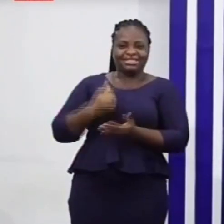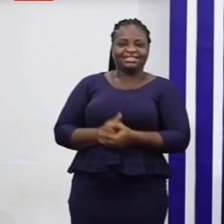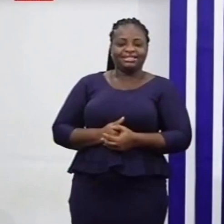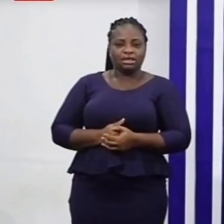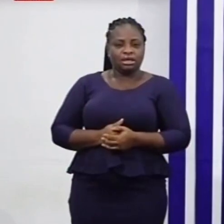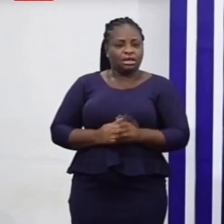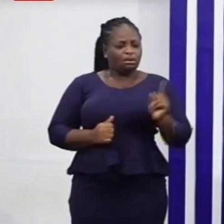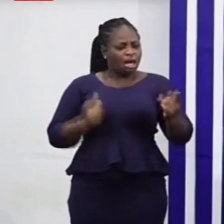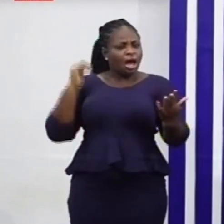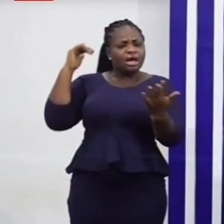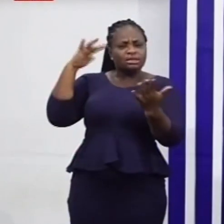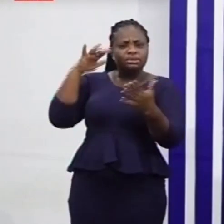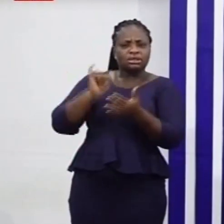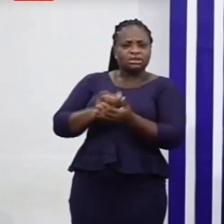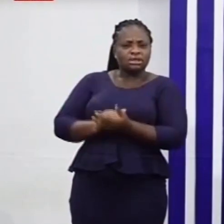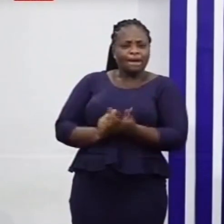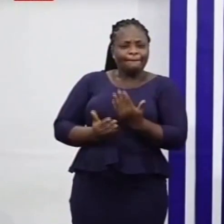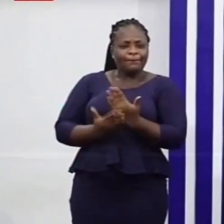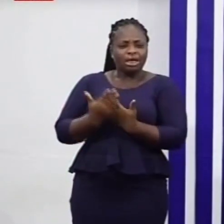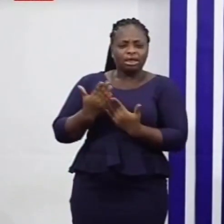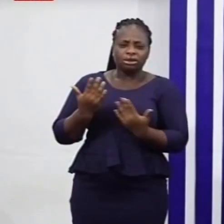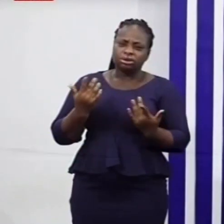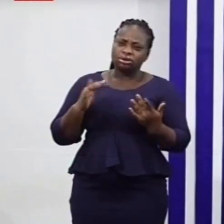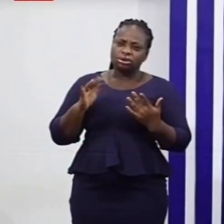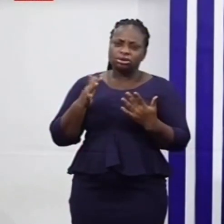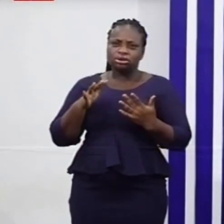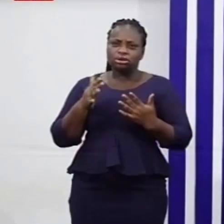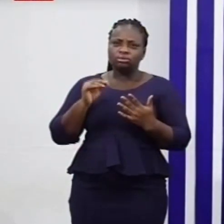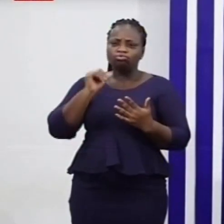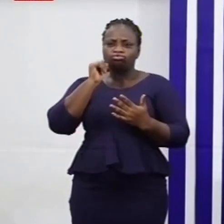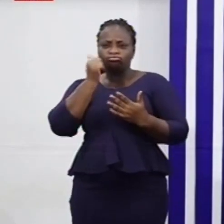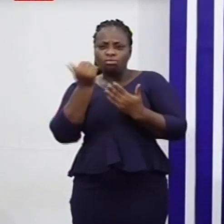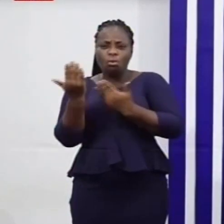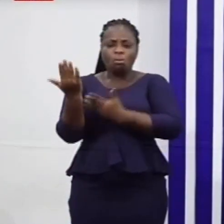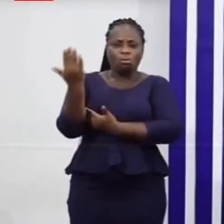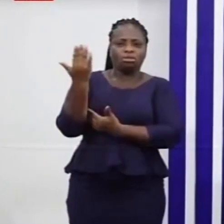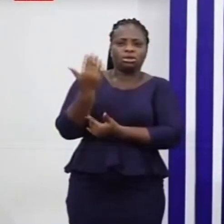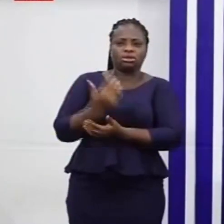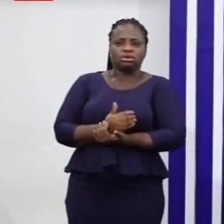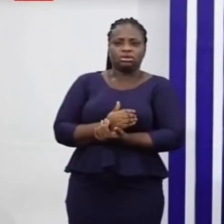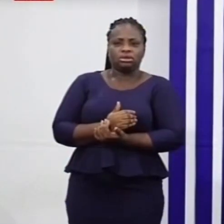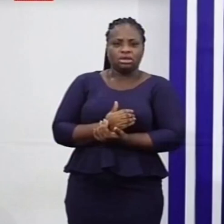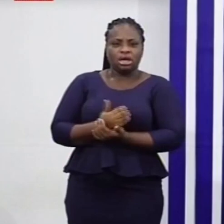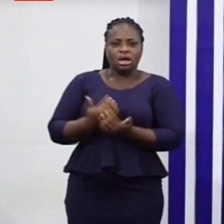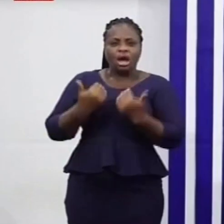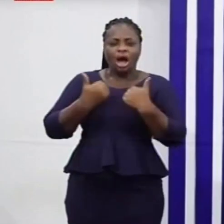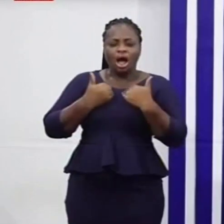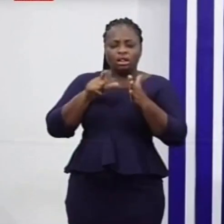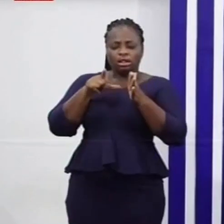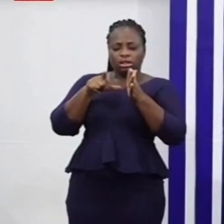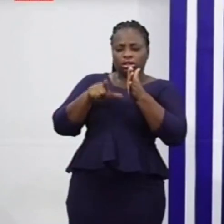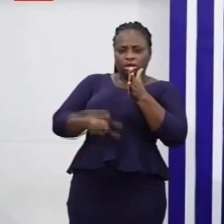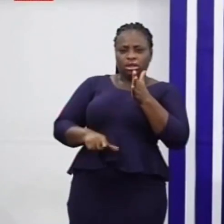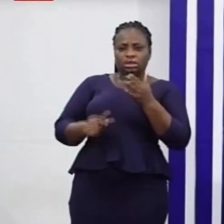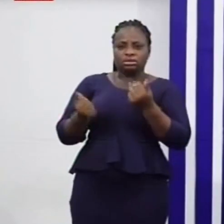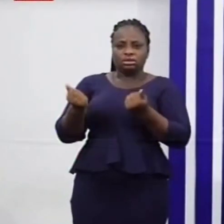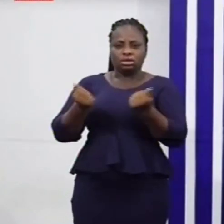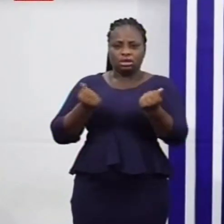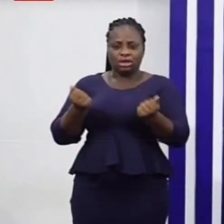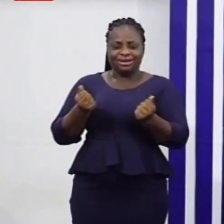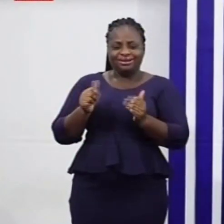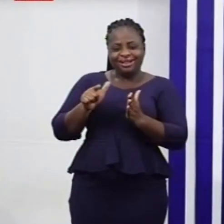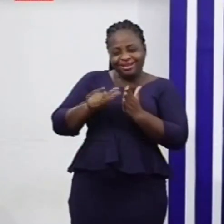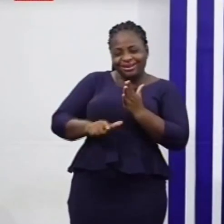My expectation is that by tomorrow morning, you have less vehicles and less human